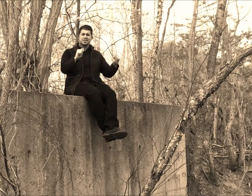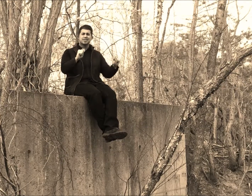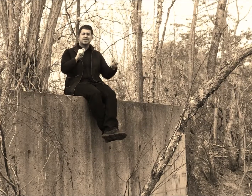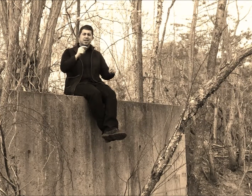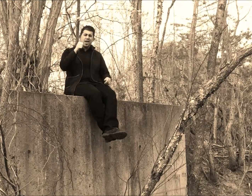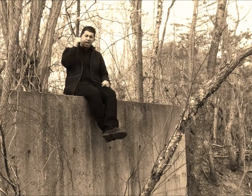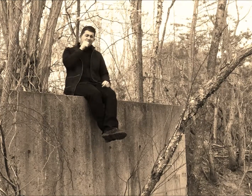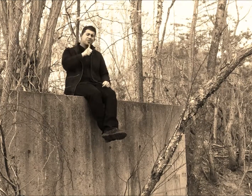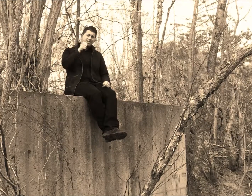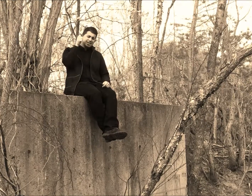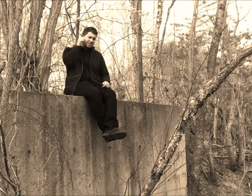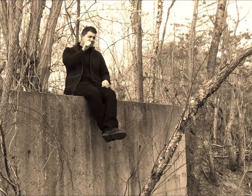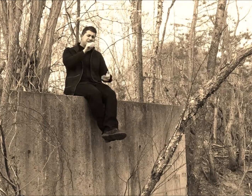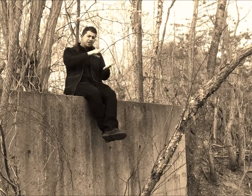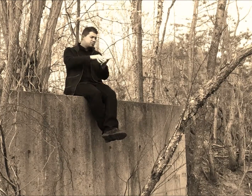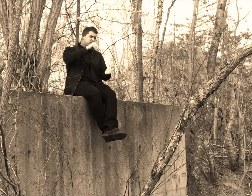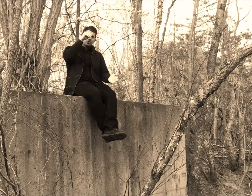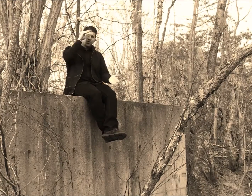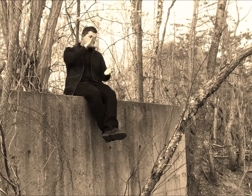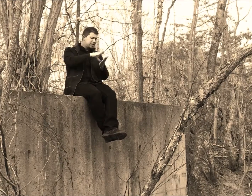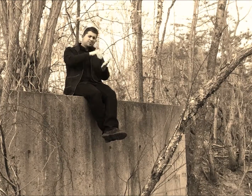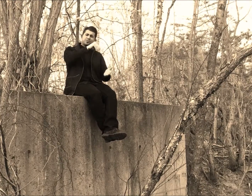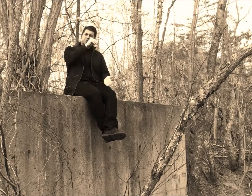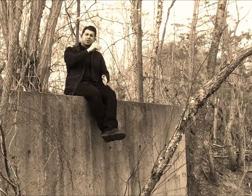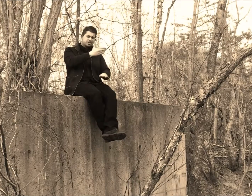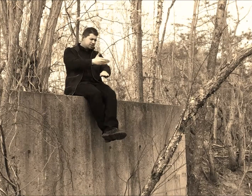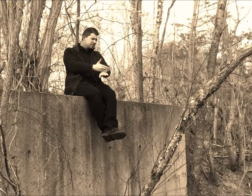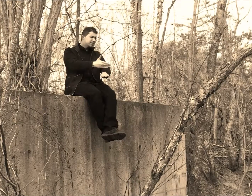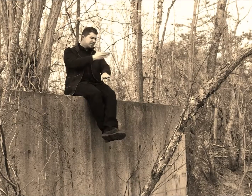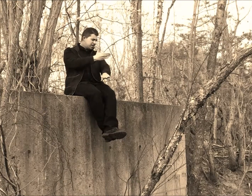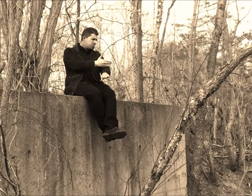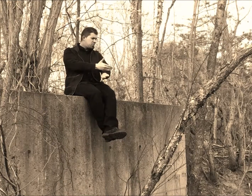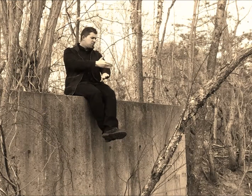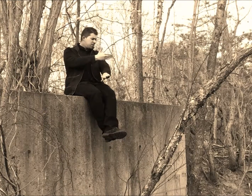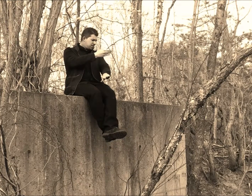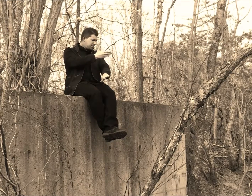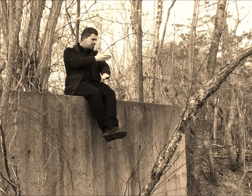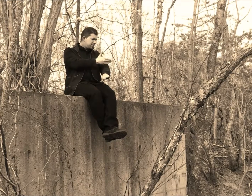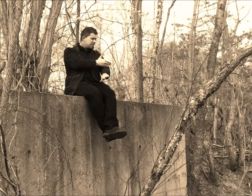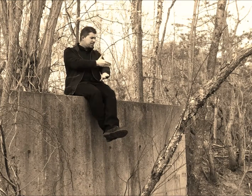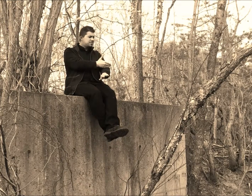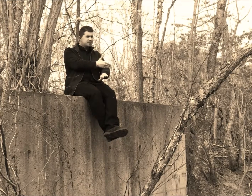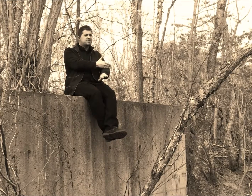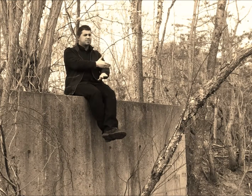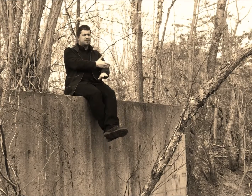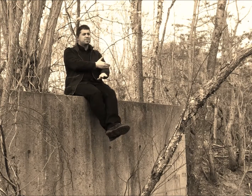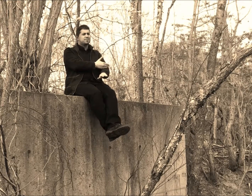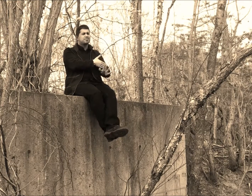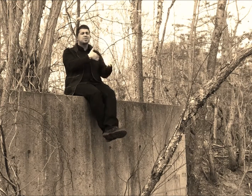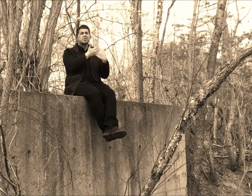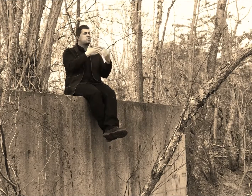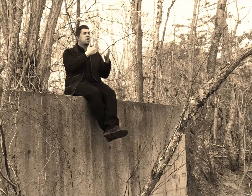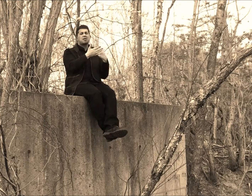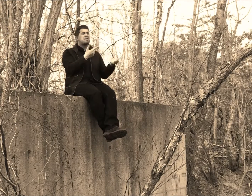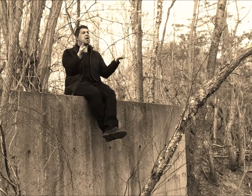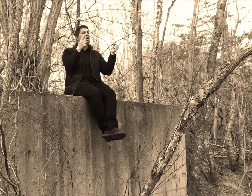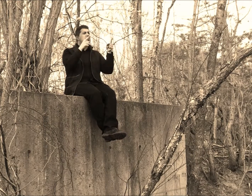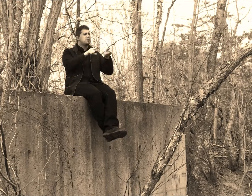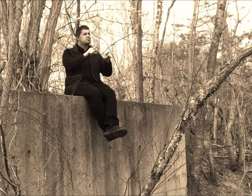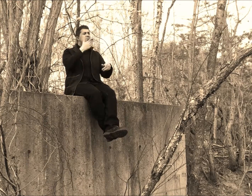was running from an empty threat Of abandonment I was running